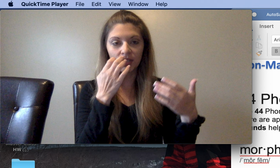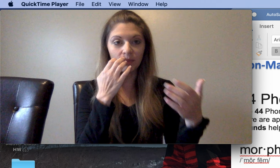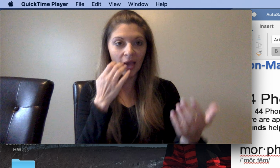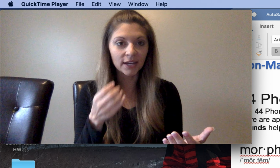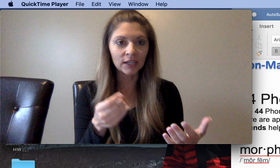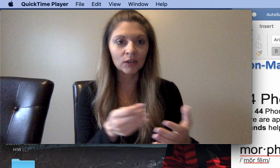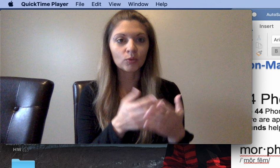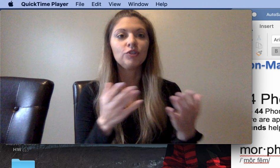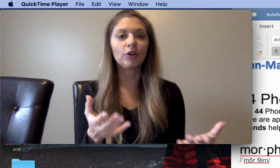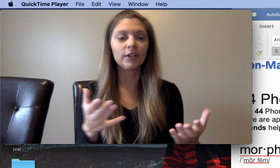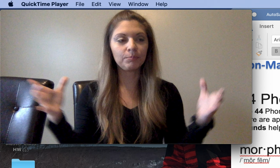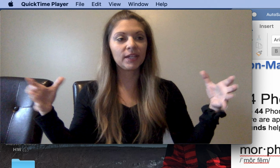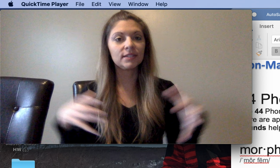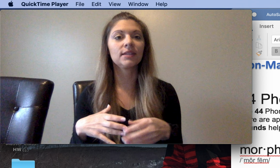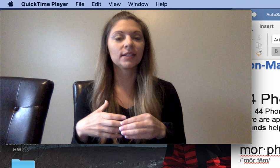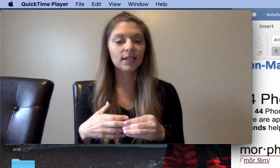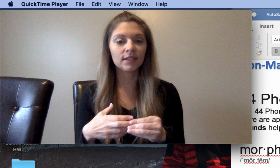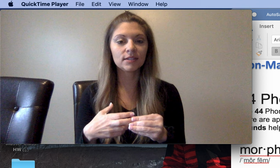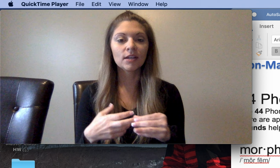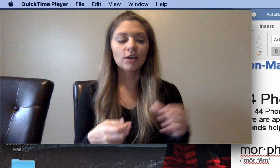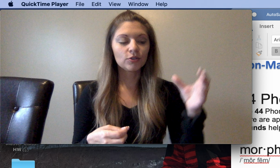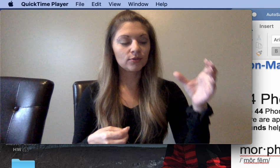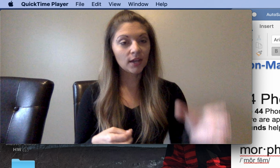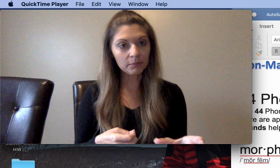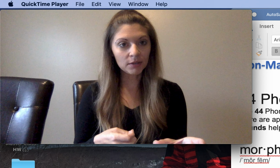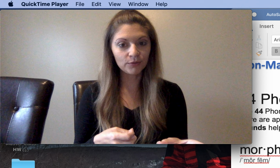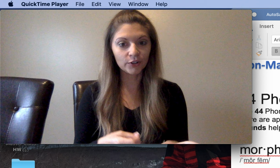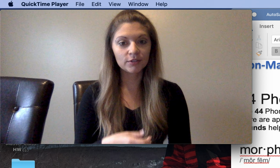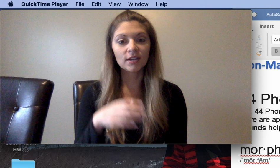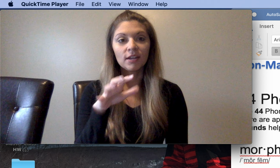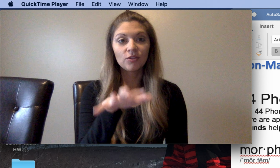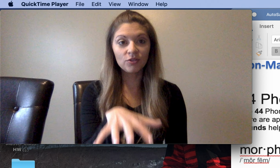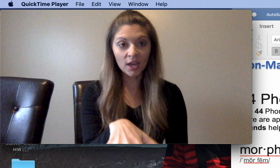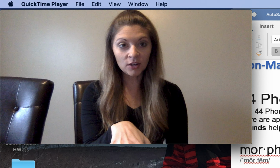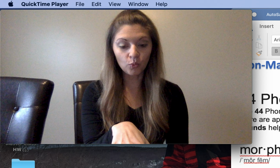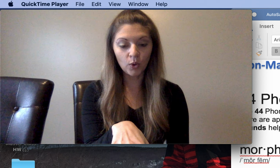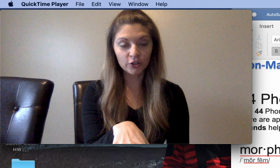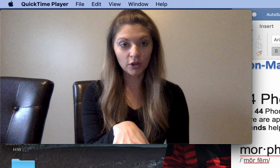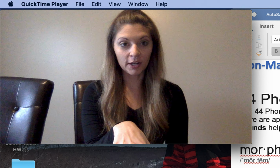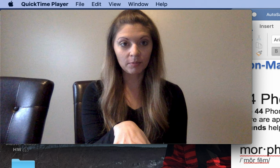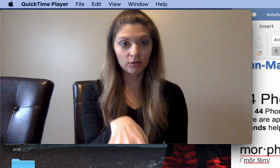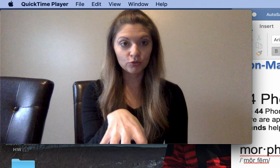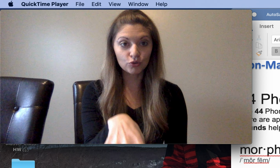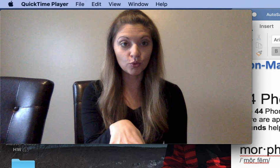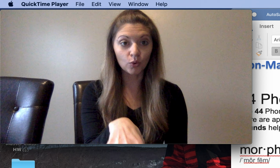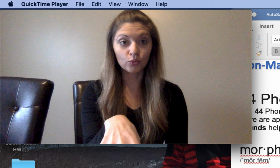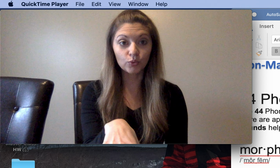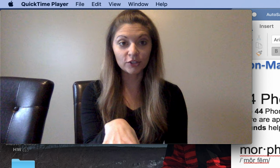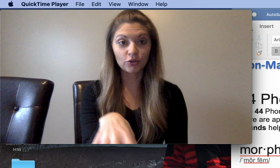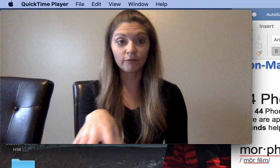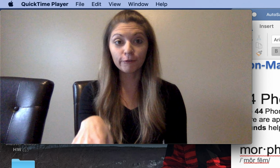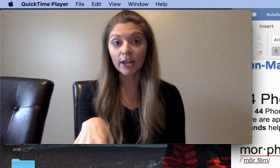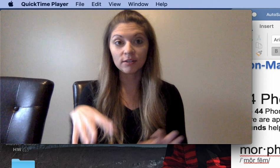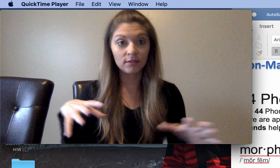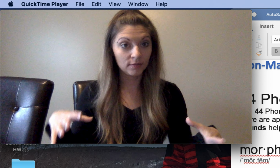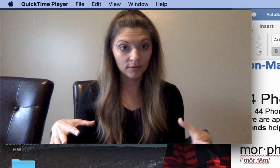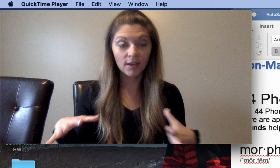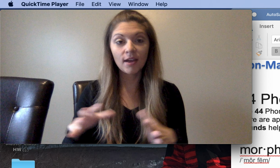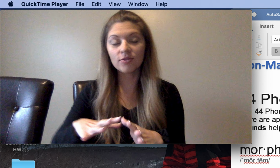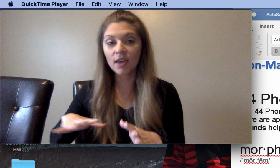have to keep adding it once you're already placed in that tense. So time comes first, then what you're talking about, school, restaurant,